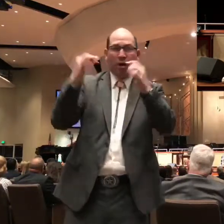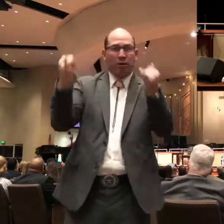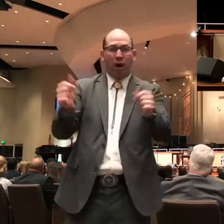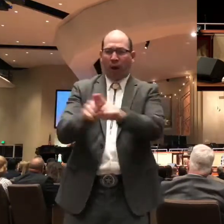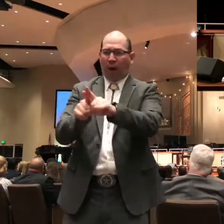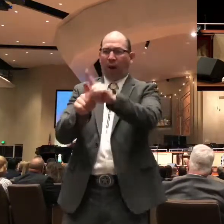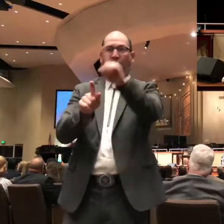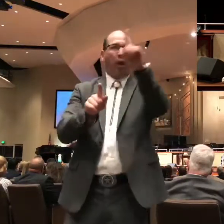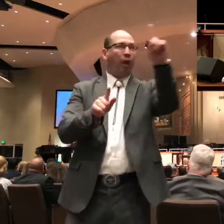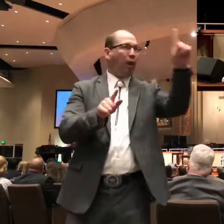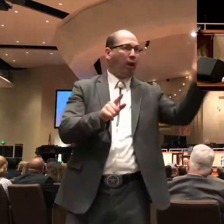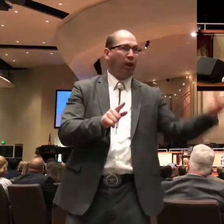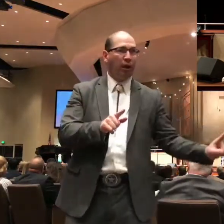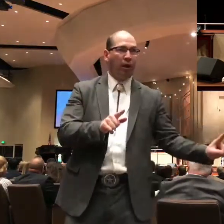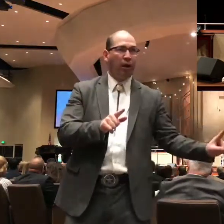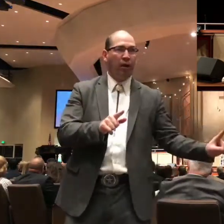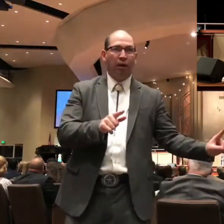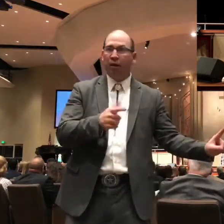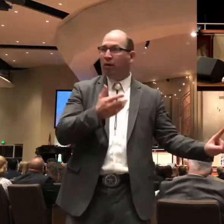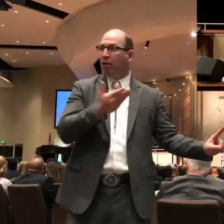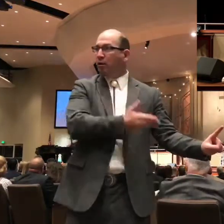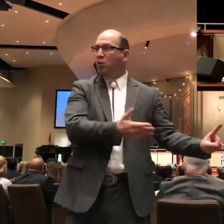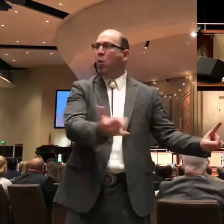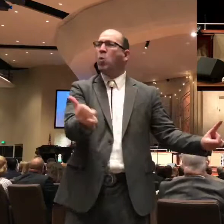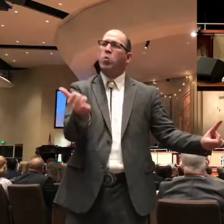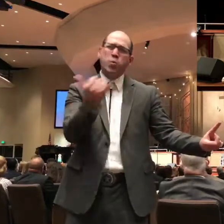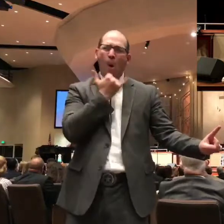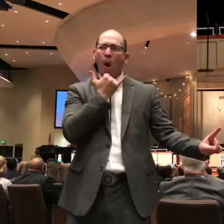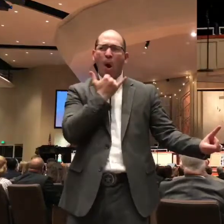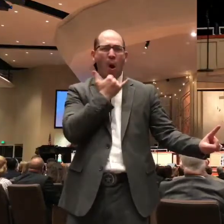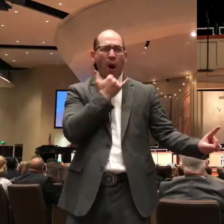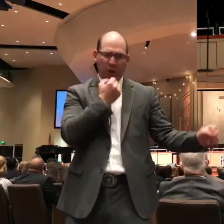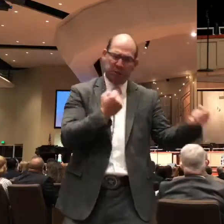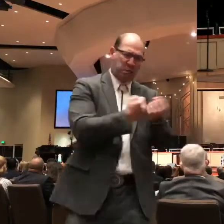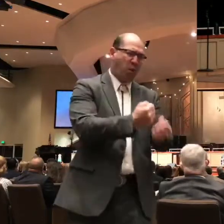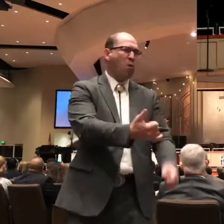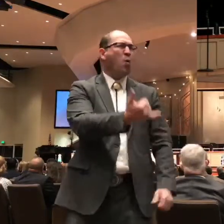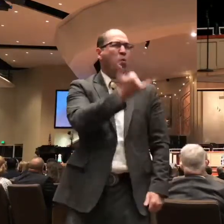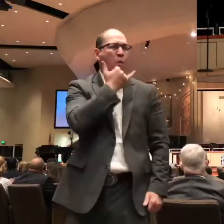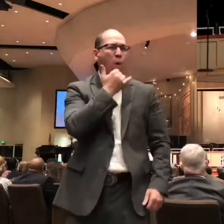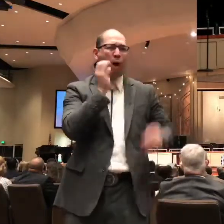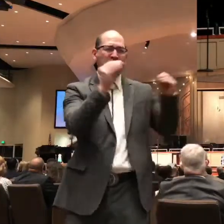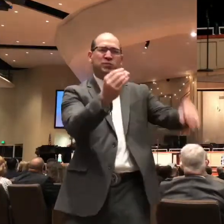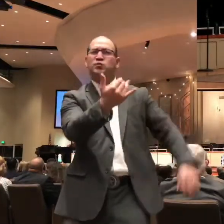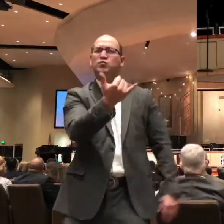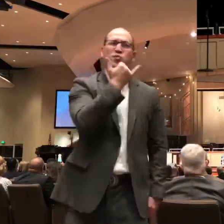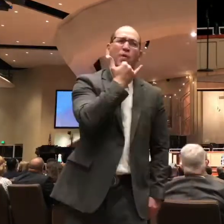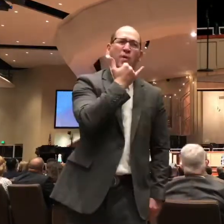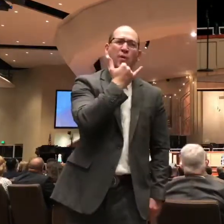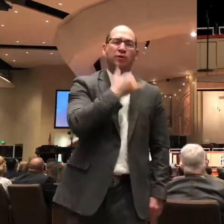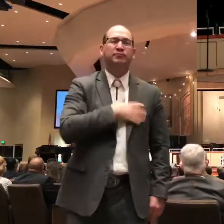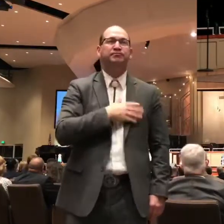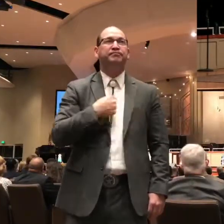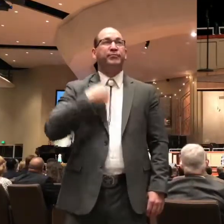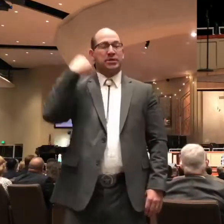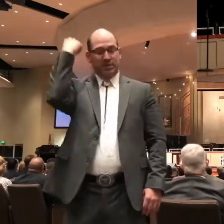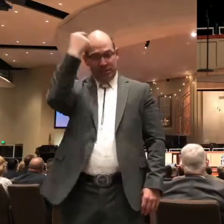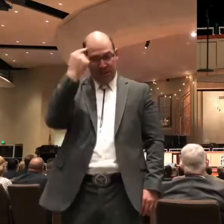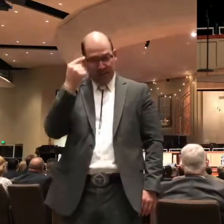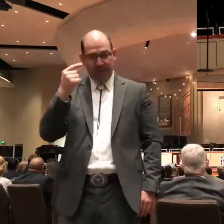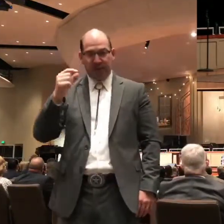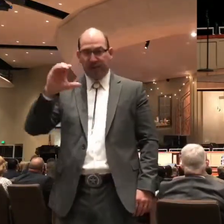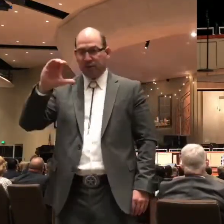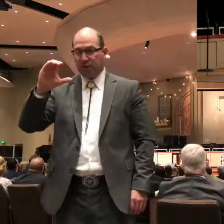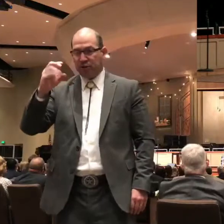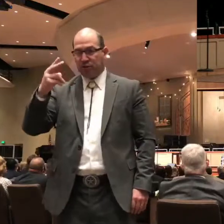taught, and now these are creeping into their churches and they're teaching an entirely different doctrine. I think of Charles and